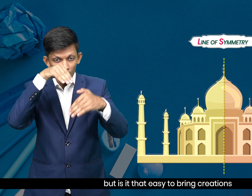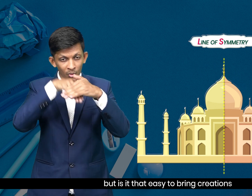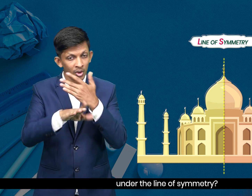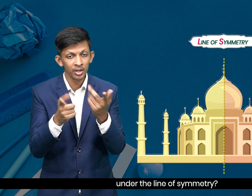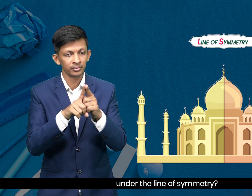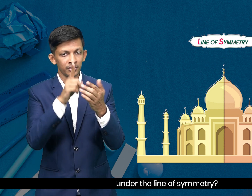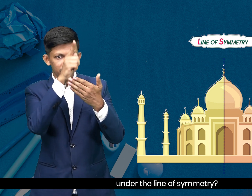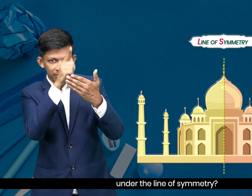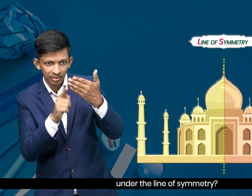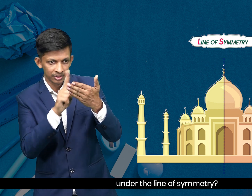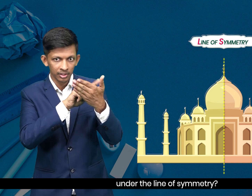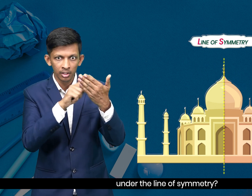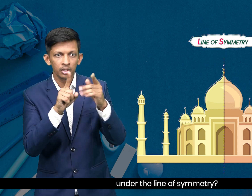creations under the line of symmetry?